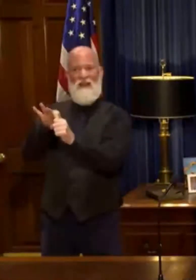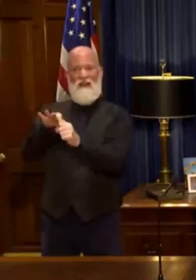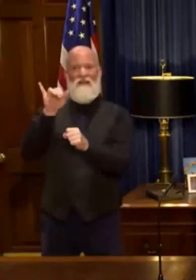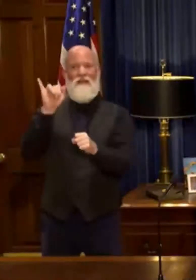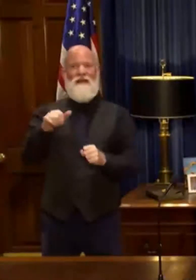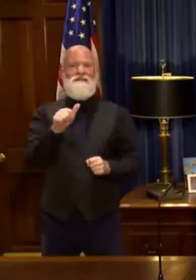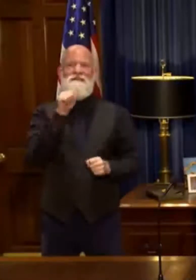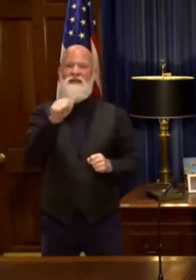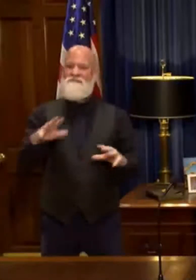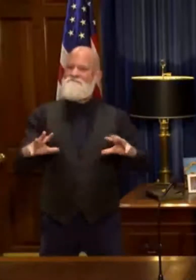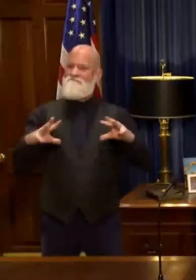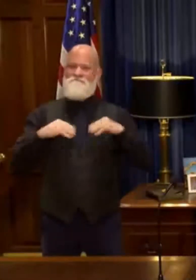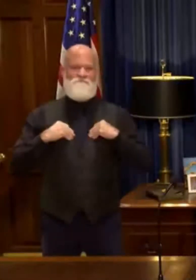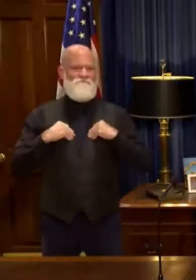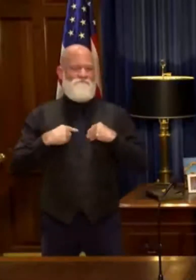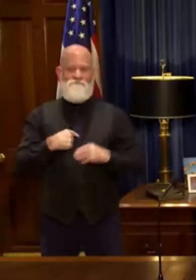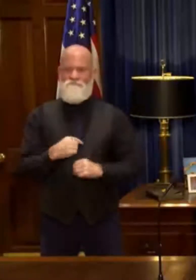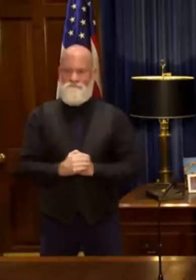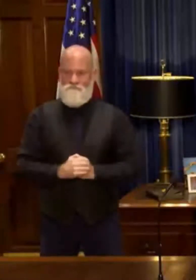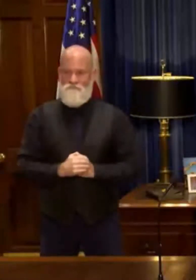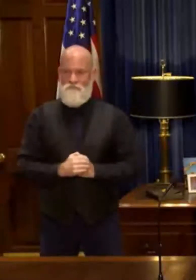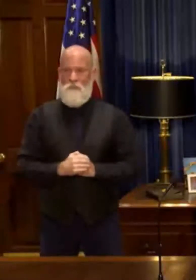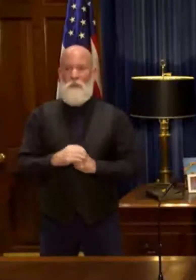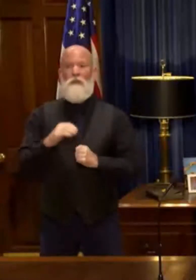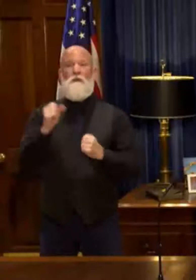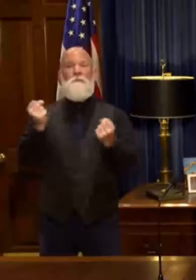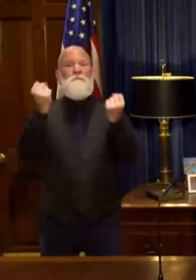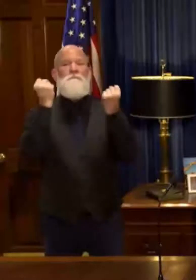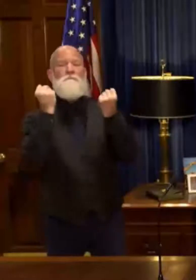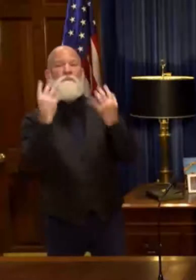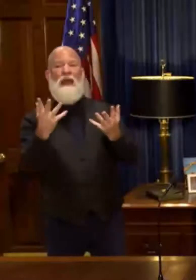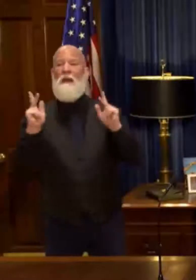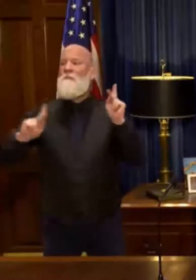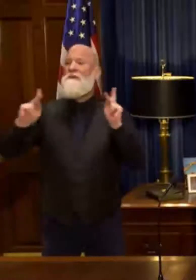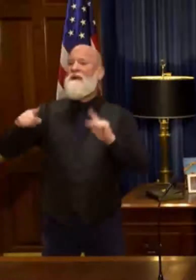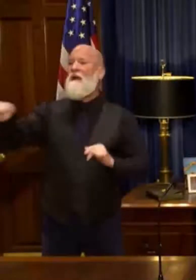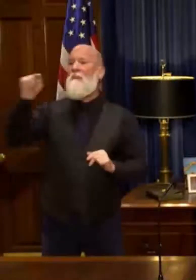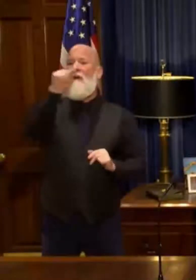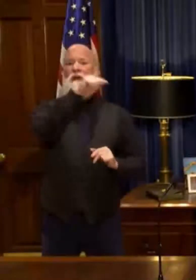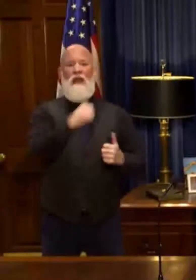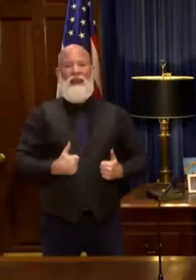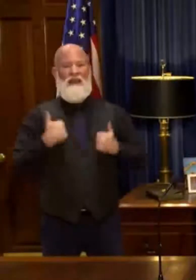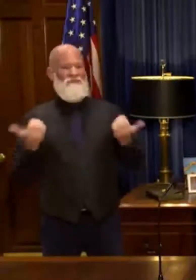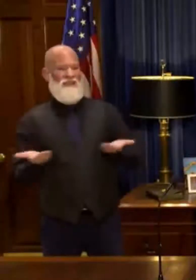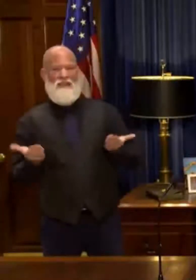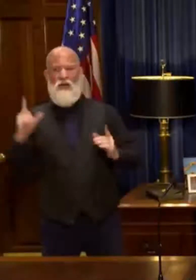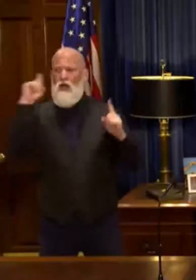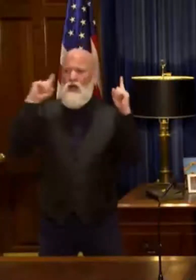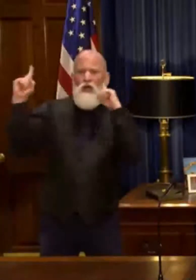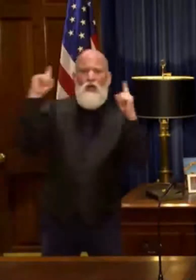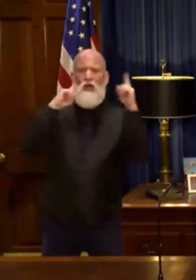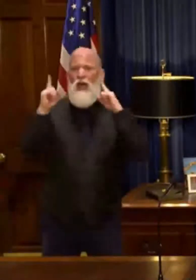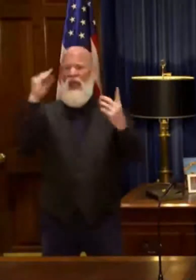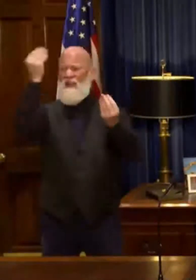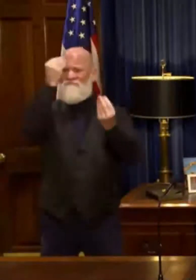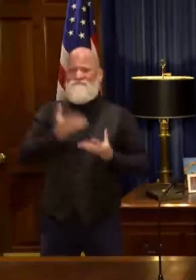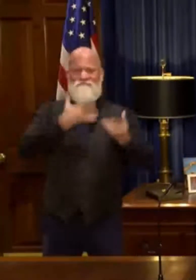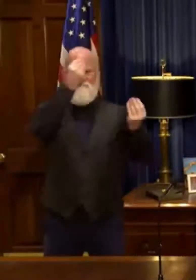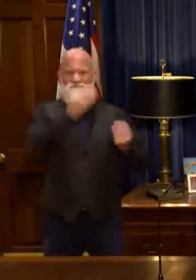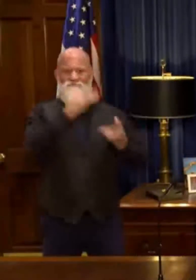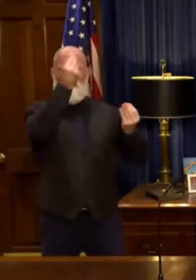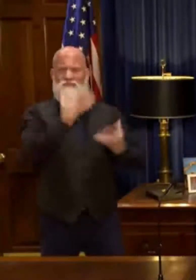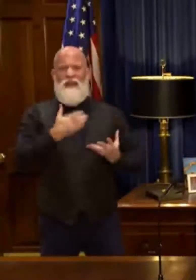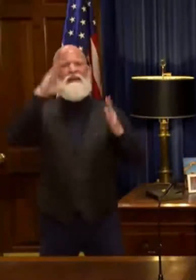unacceptable. I've heard directly from countless Georgians. They expect better and they deserve better.